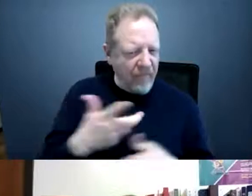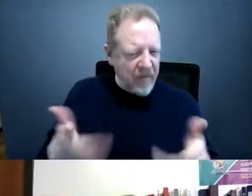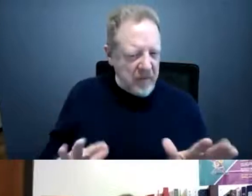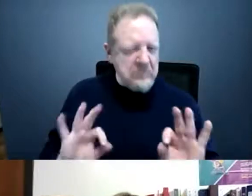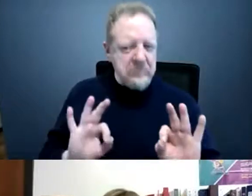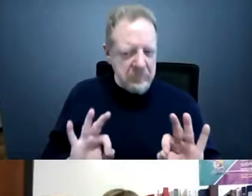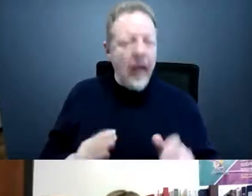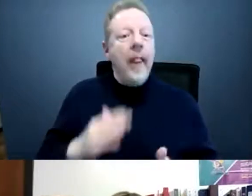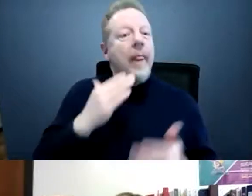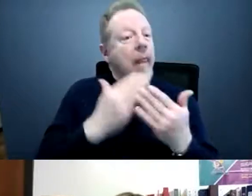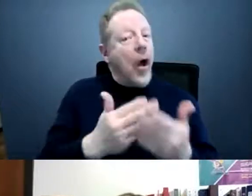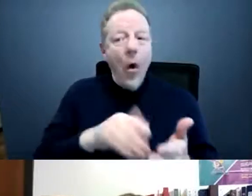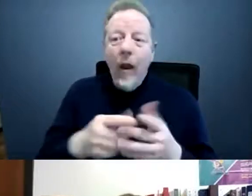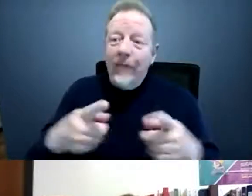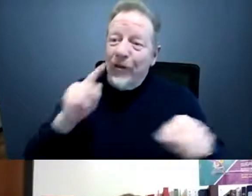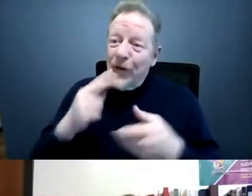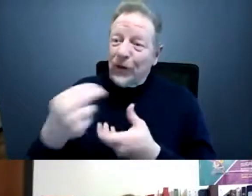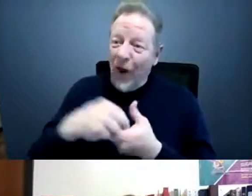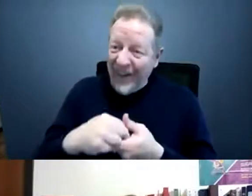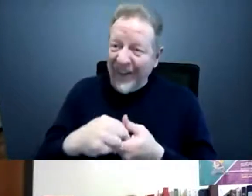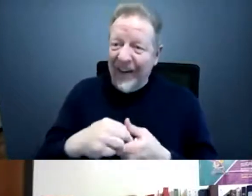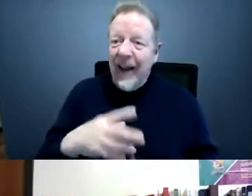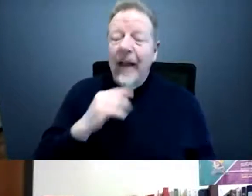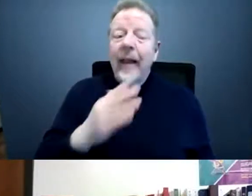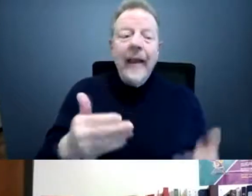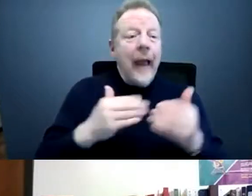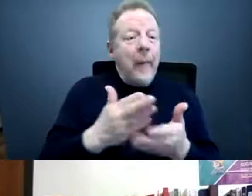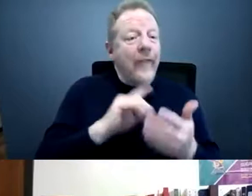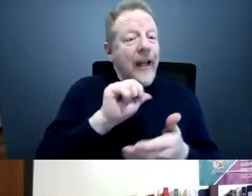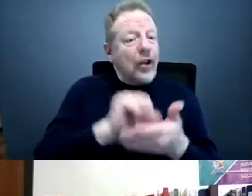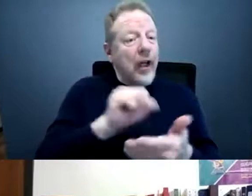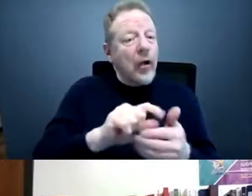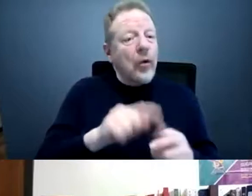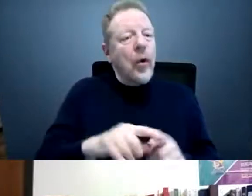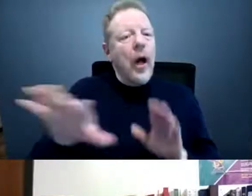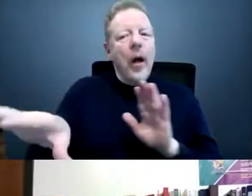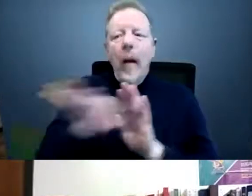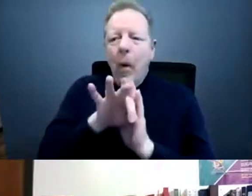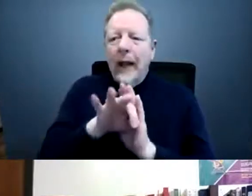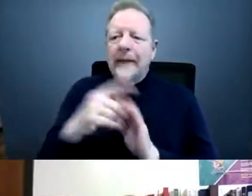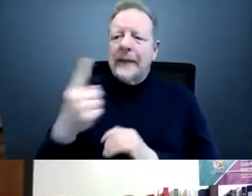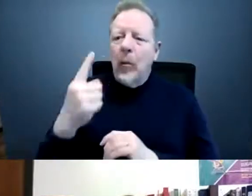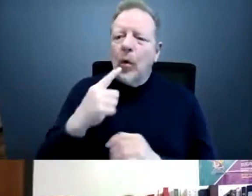joining. And then the next part of the agenda will be to appoint a secretary to record the meeting